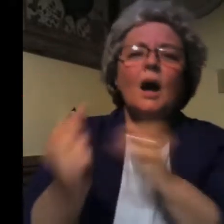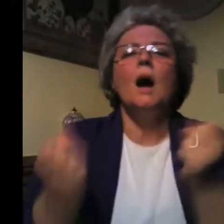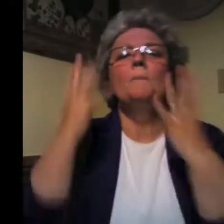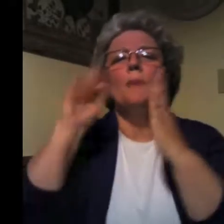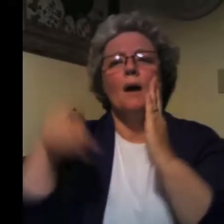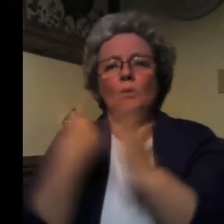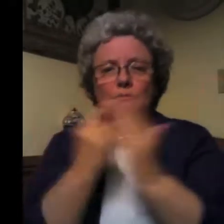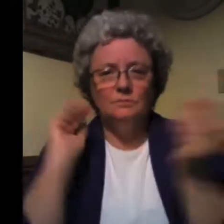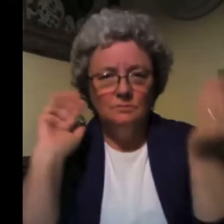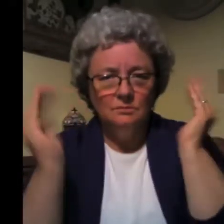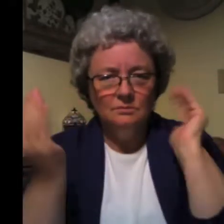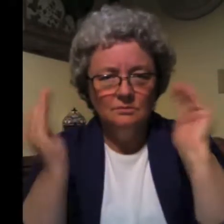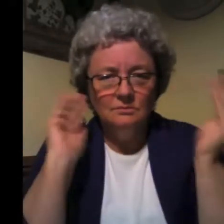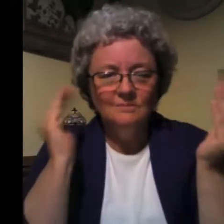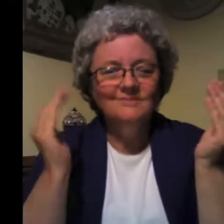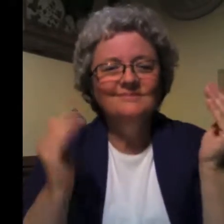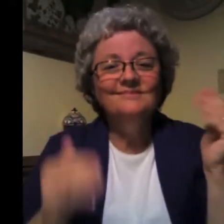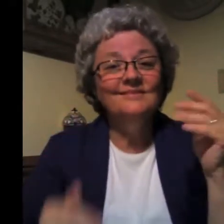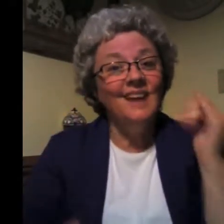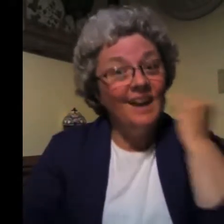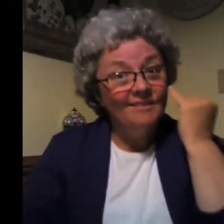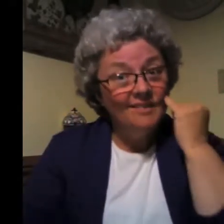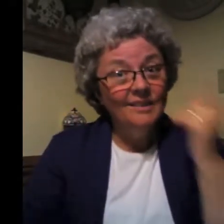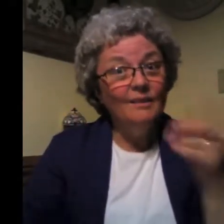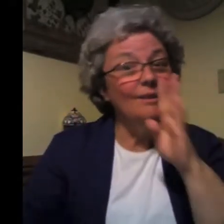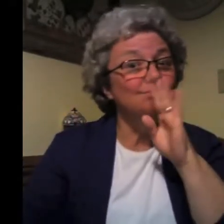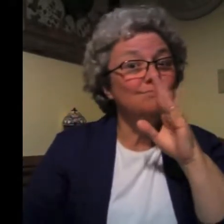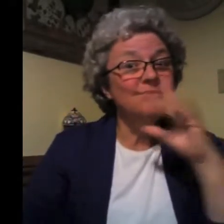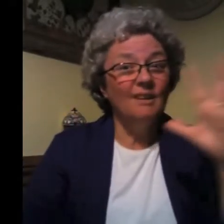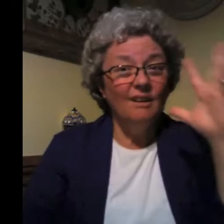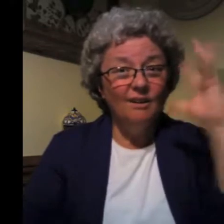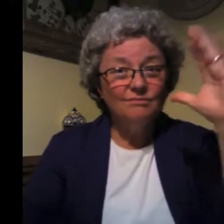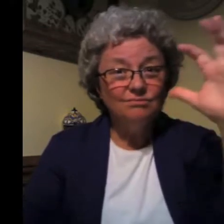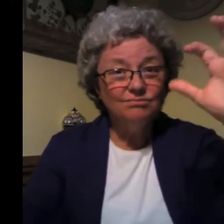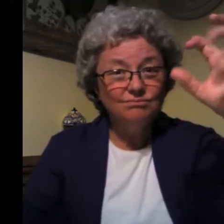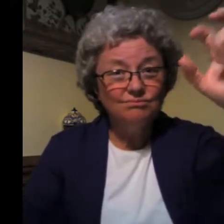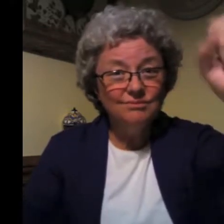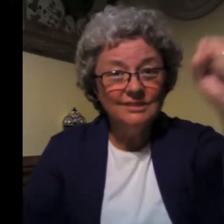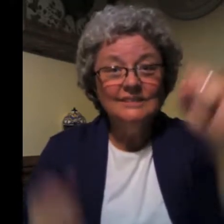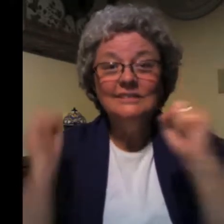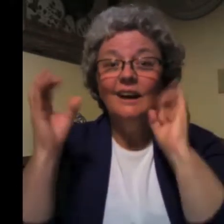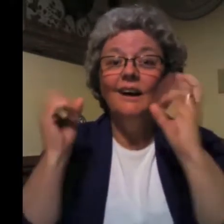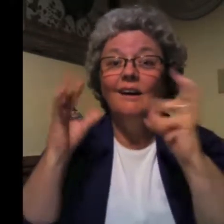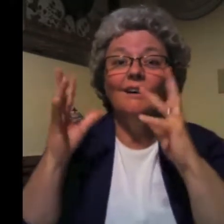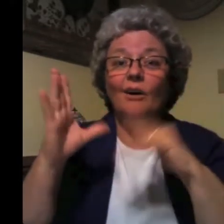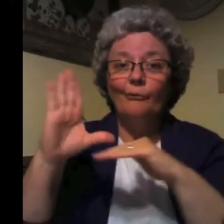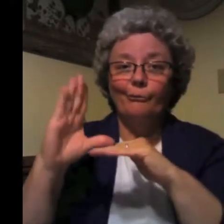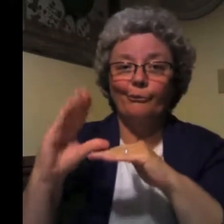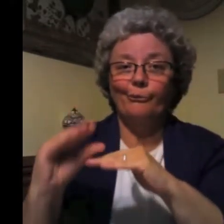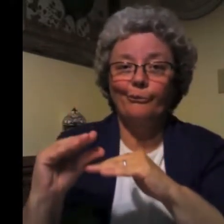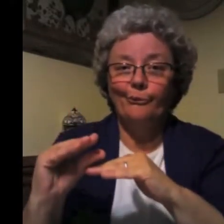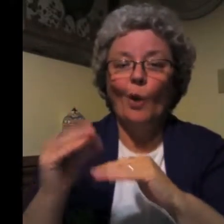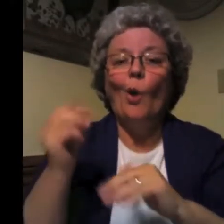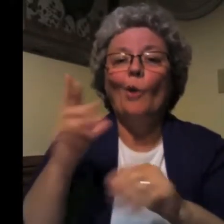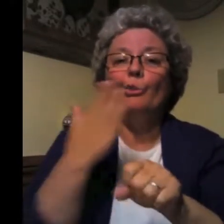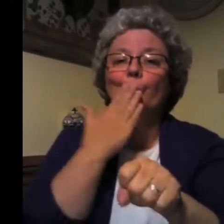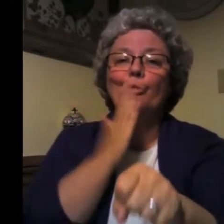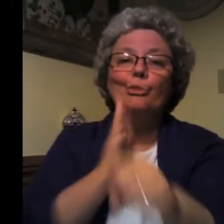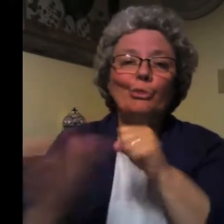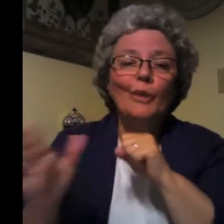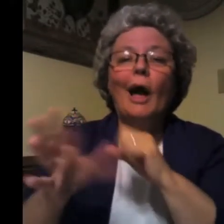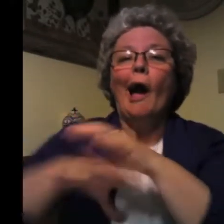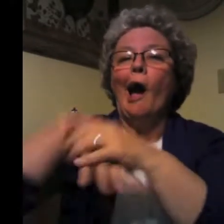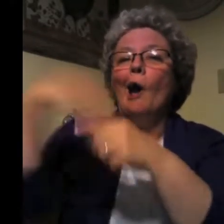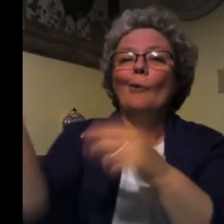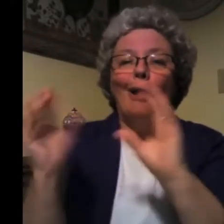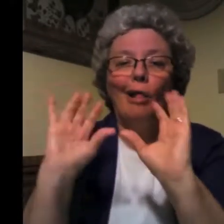but haven't taken the hours to learn sign language and have put more effort into speaking, and they just